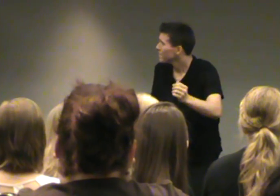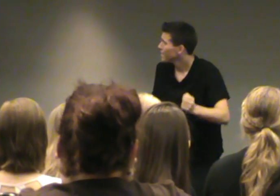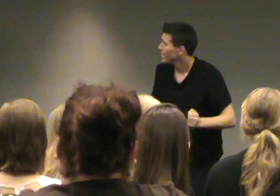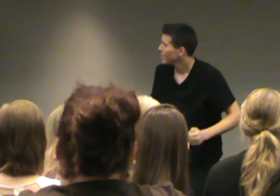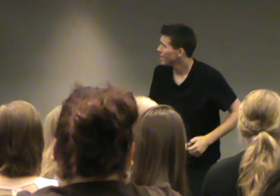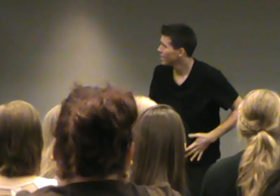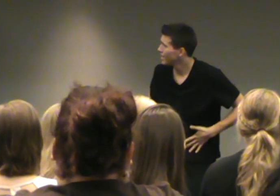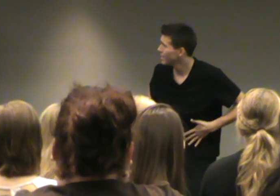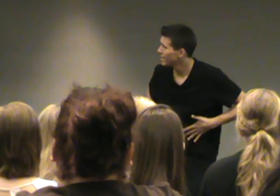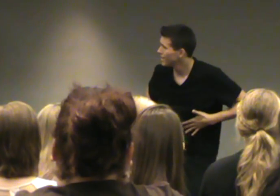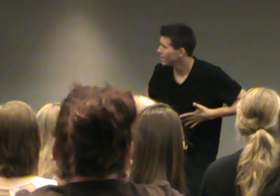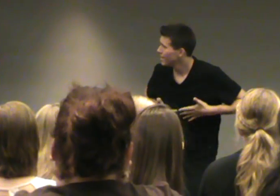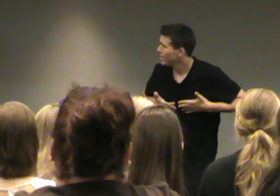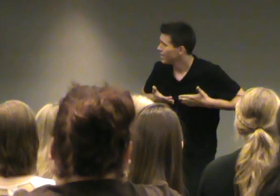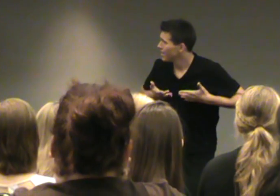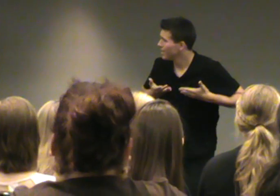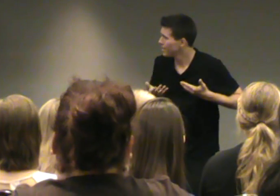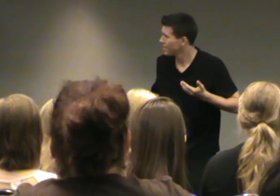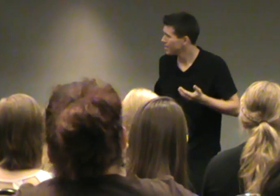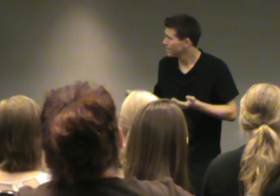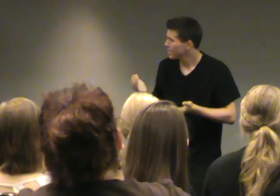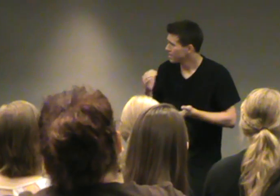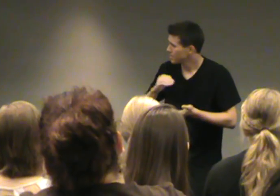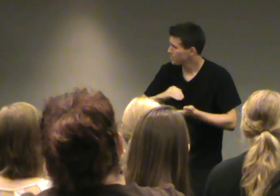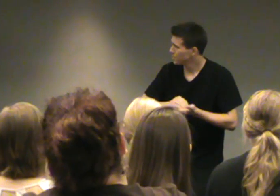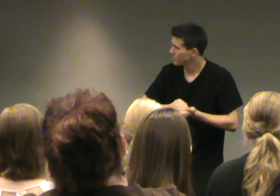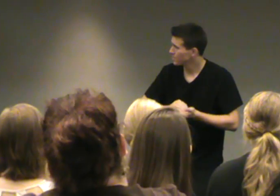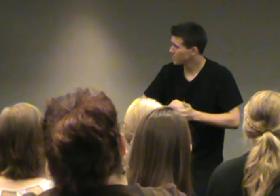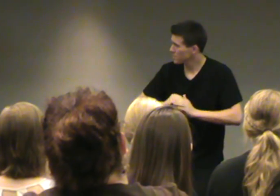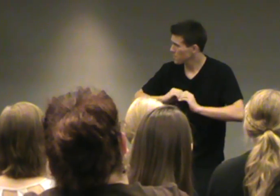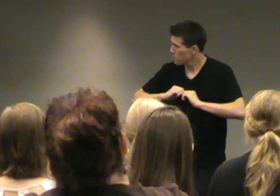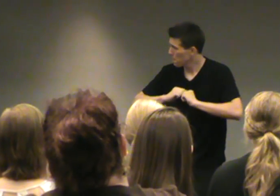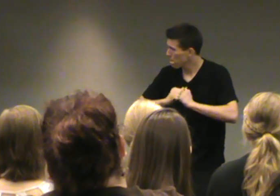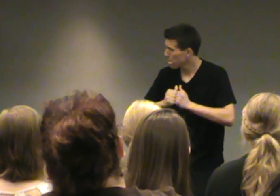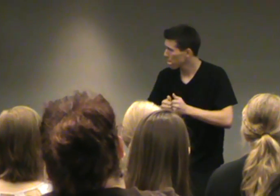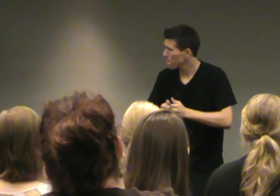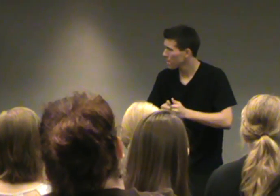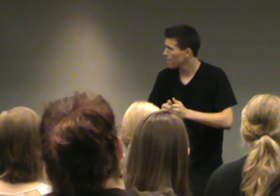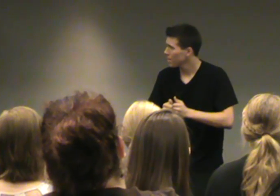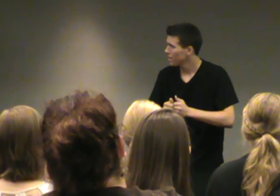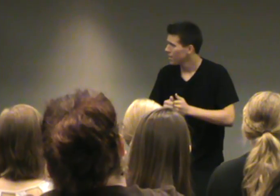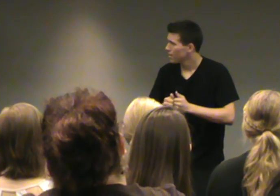As to how her life was saved, not to